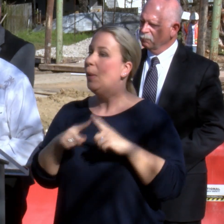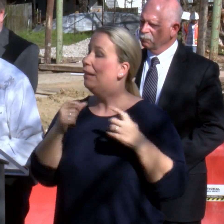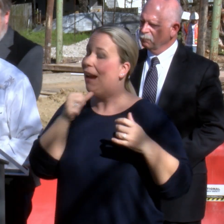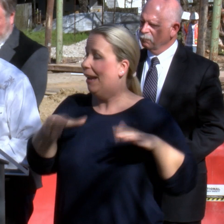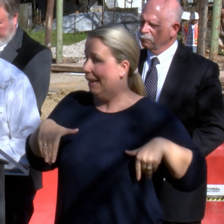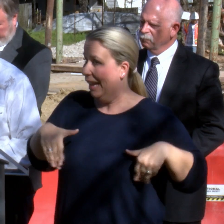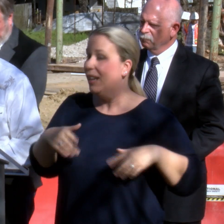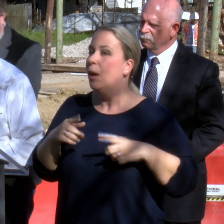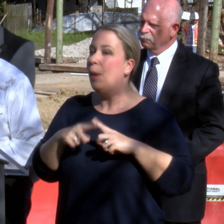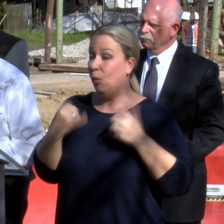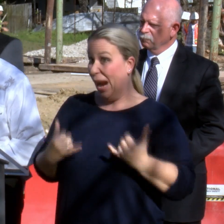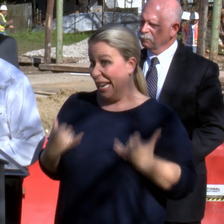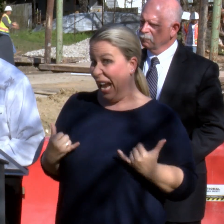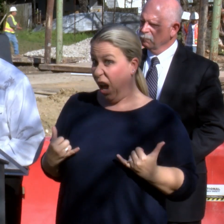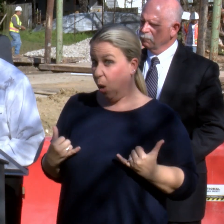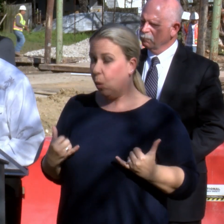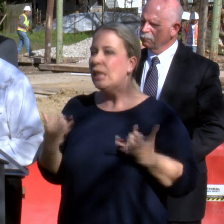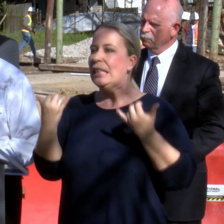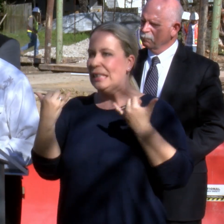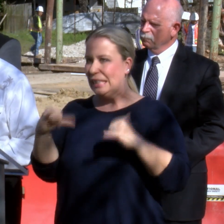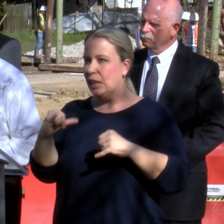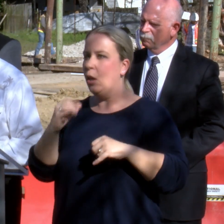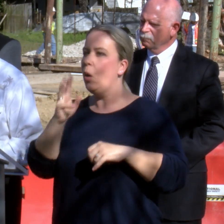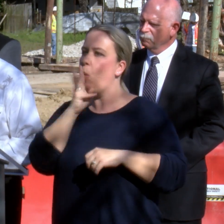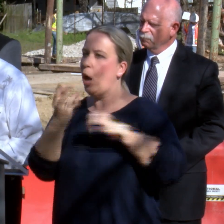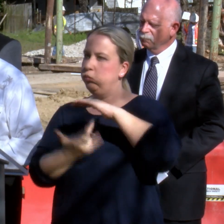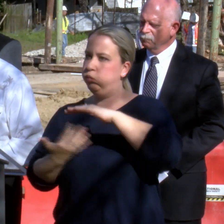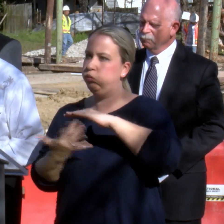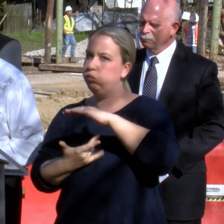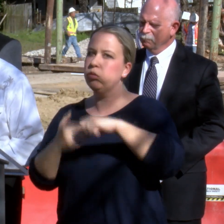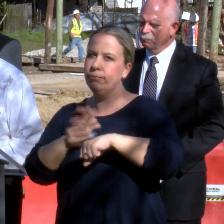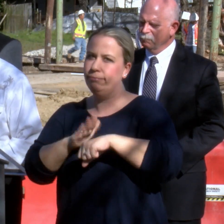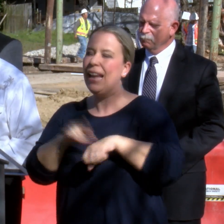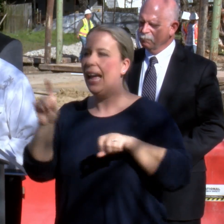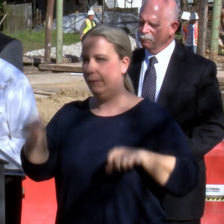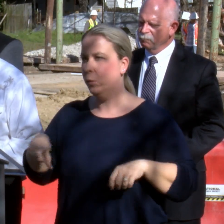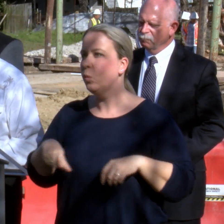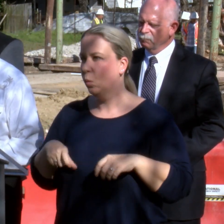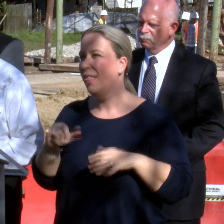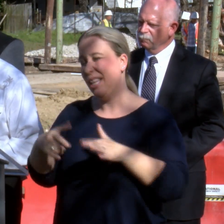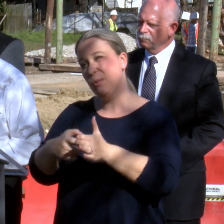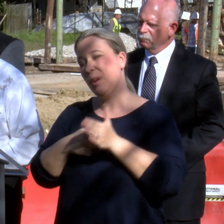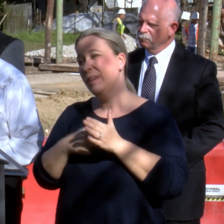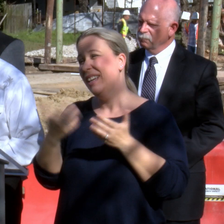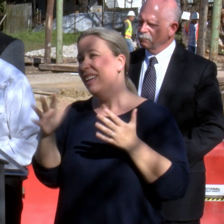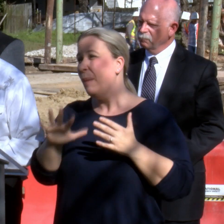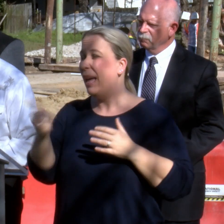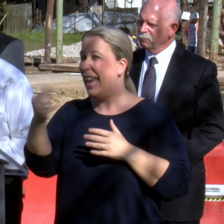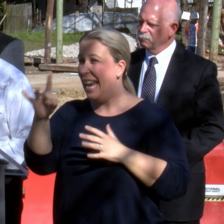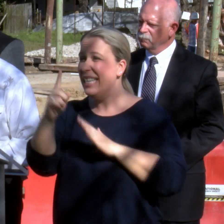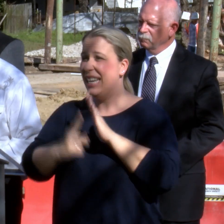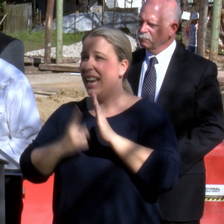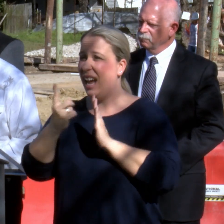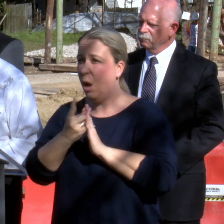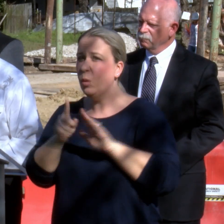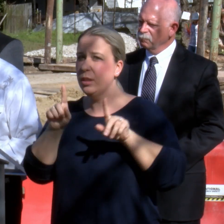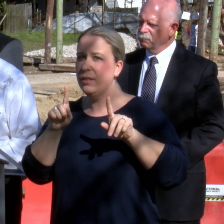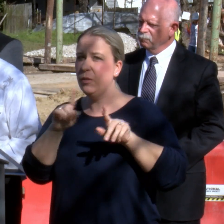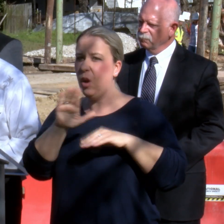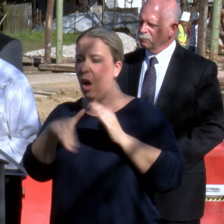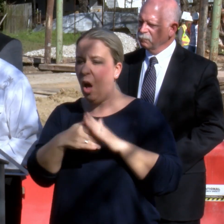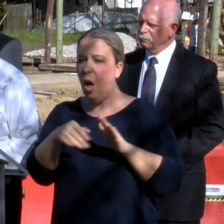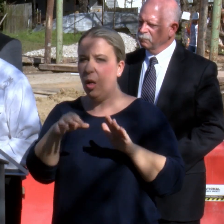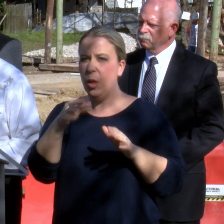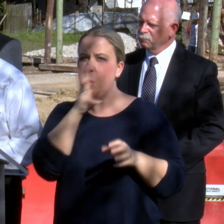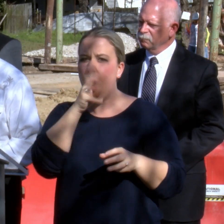then, we remain under a boiling water notice. That's the requirement, and it takes about 18 hours for any of these samples to